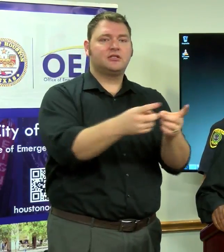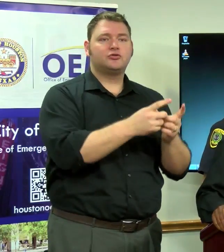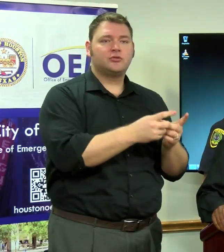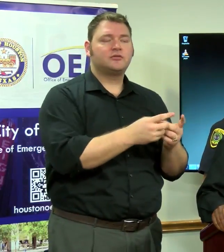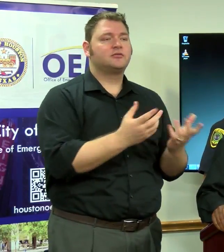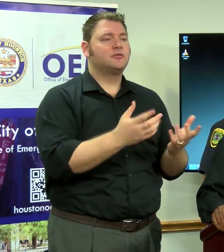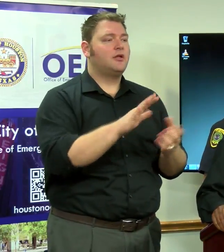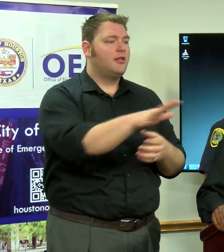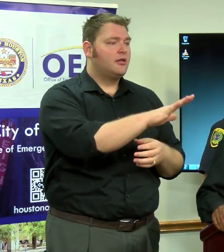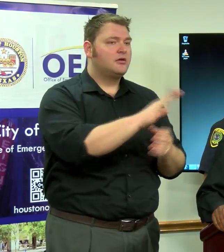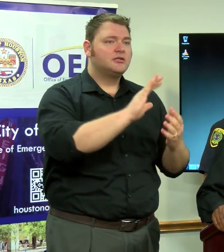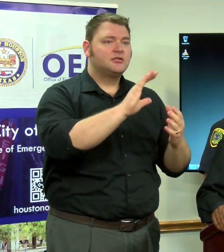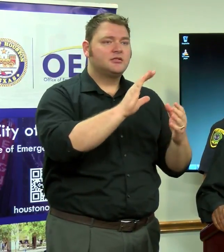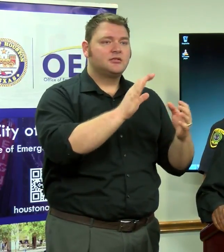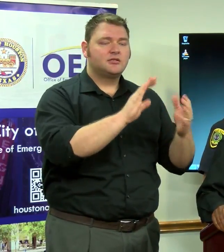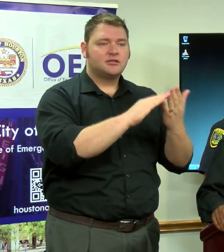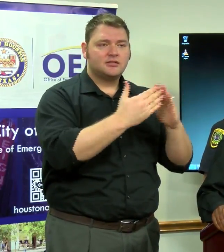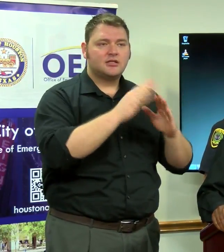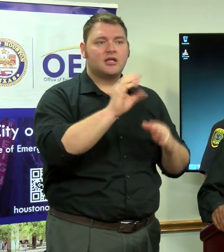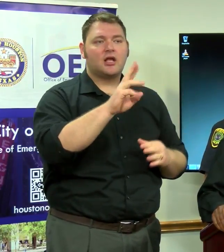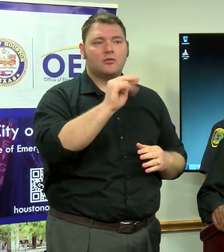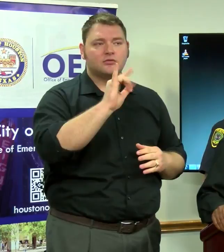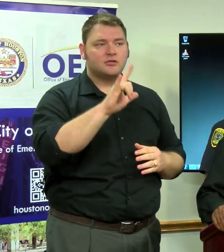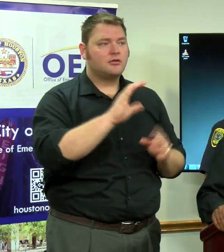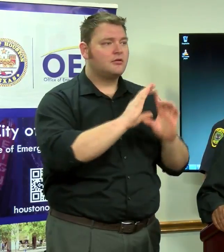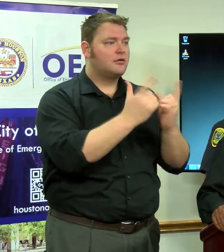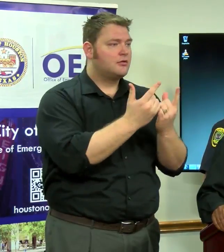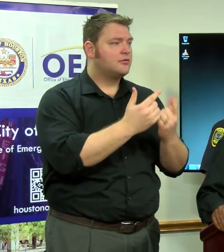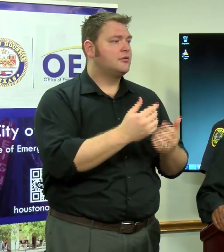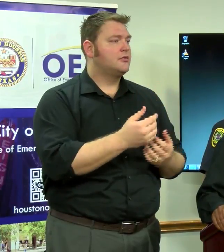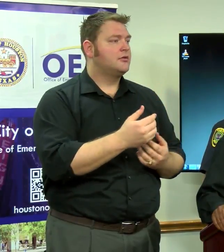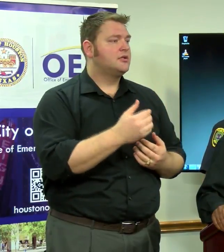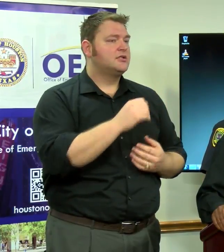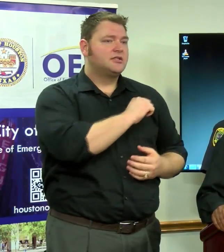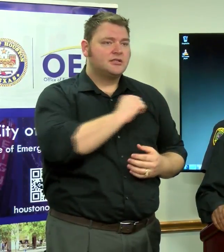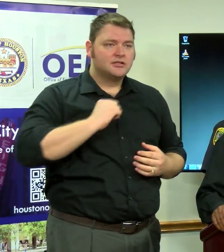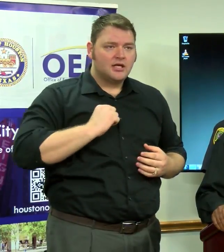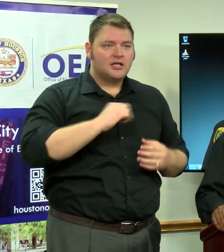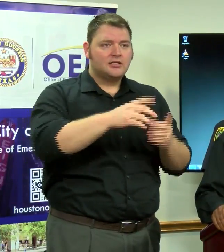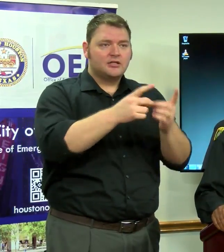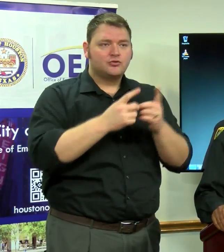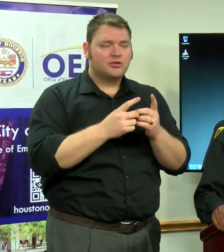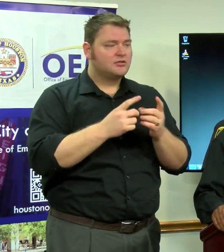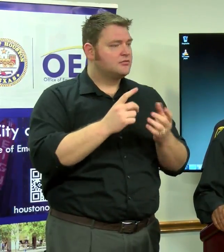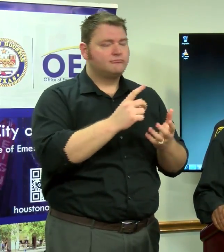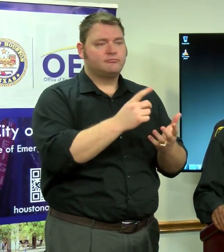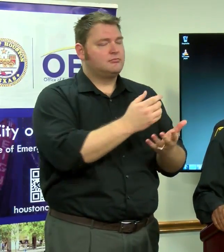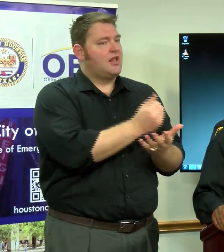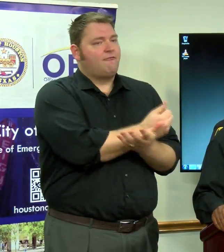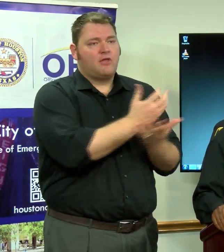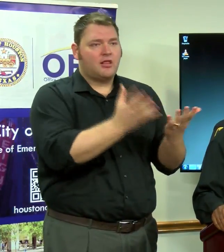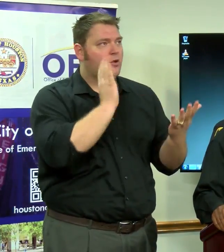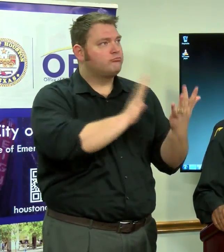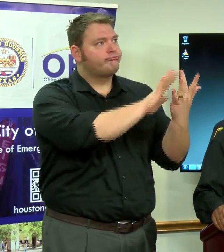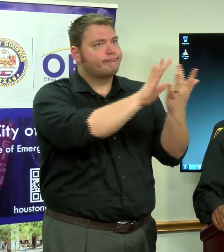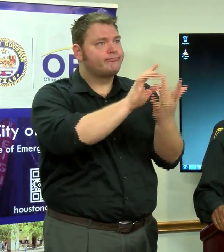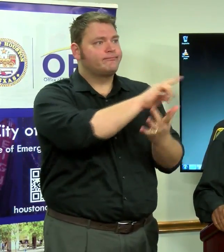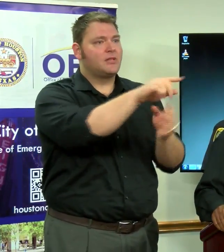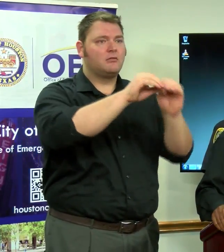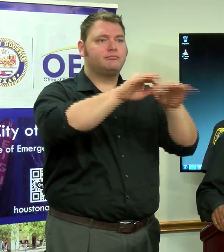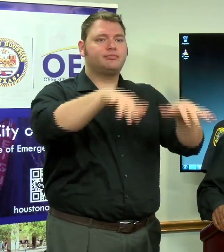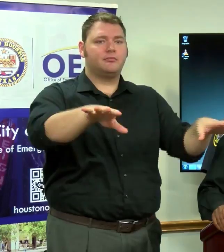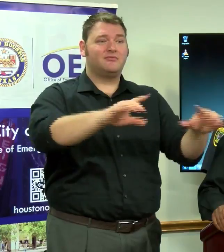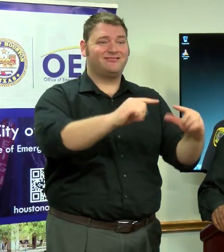it's legislative district, senatorial districts, you name it. But you know, I'm hesitant to say that you